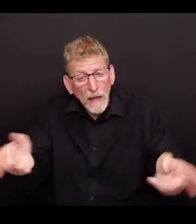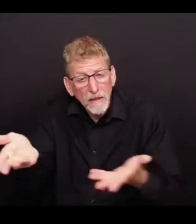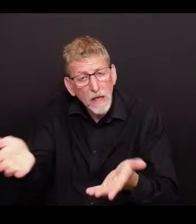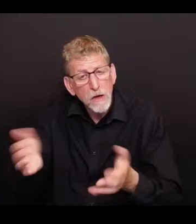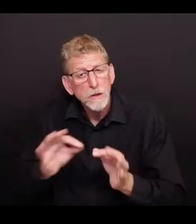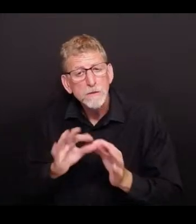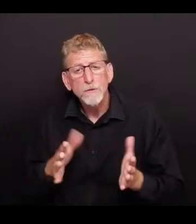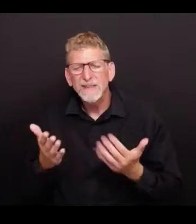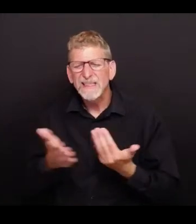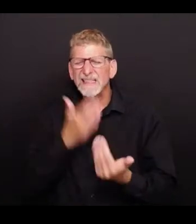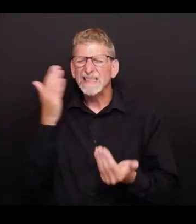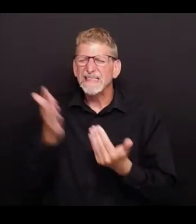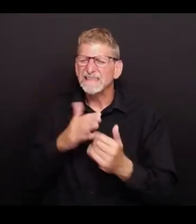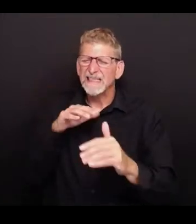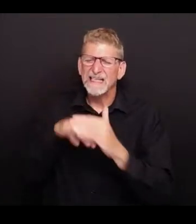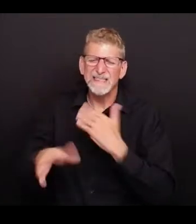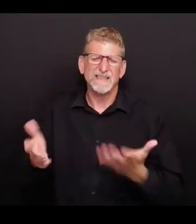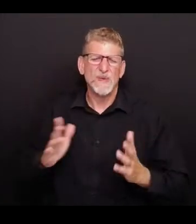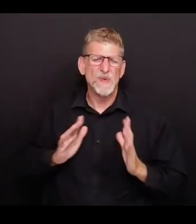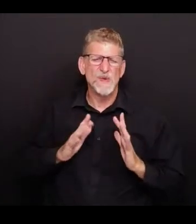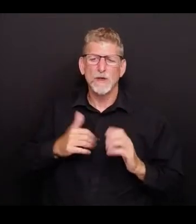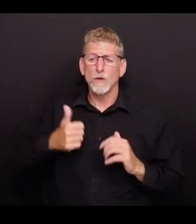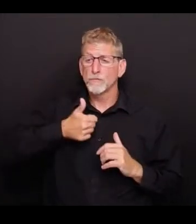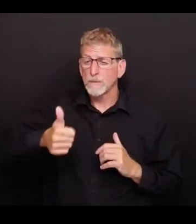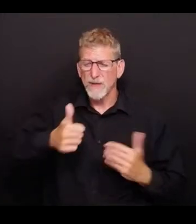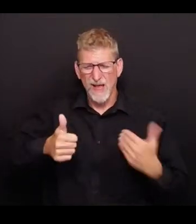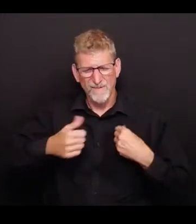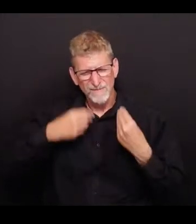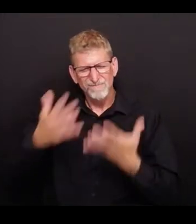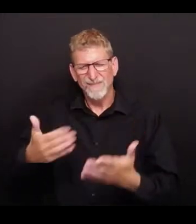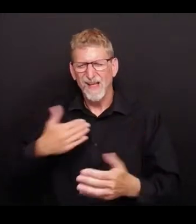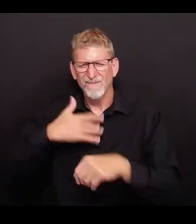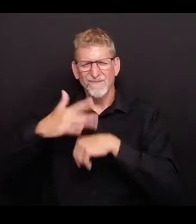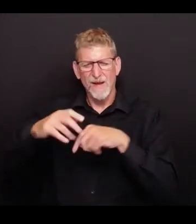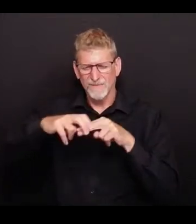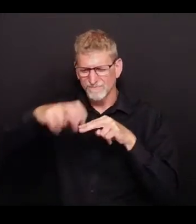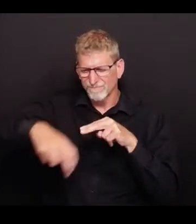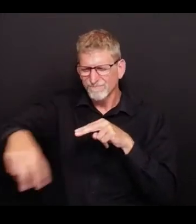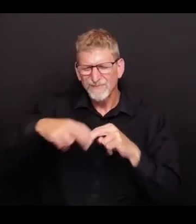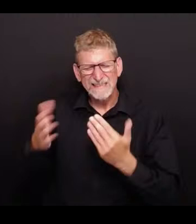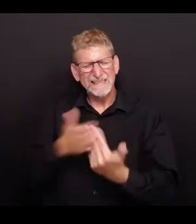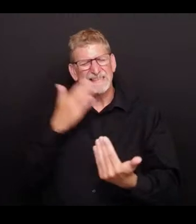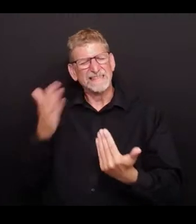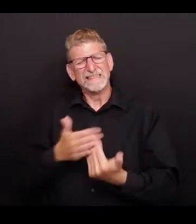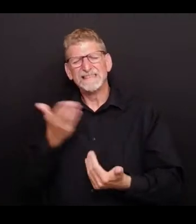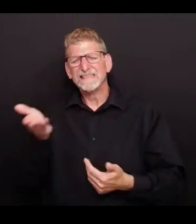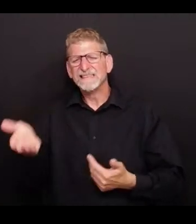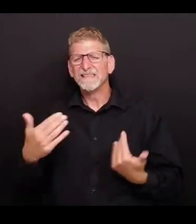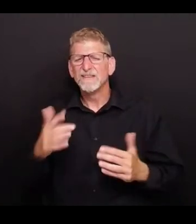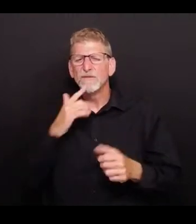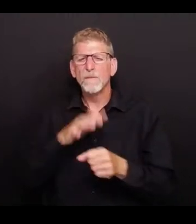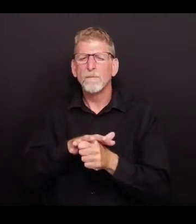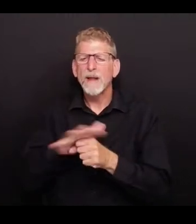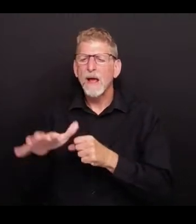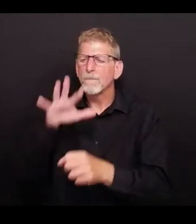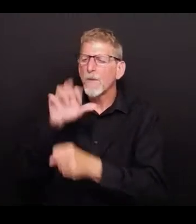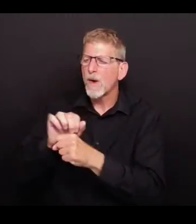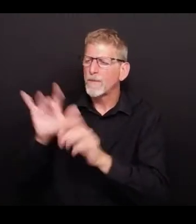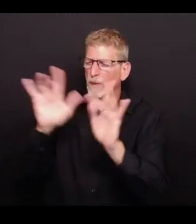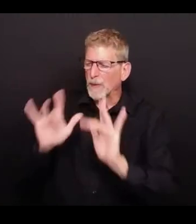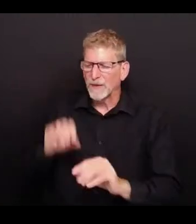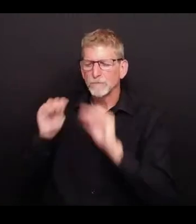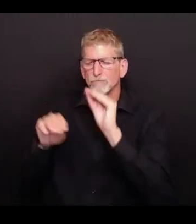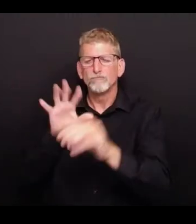translators on site, and convenient access from public transit, to name just a few. There are plenty of appointments